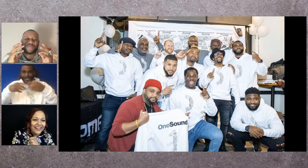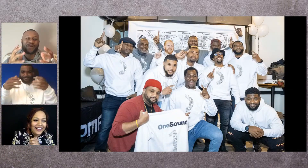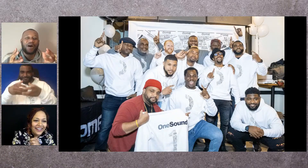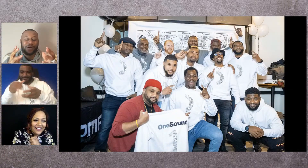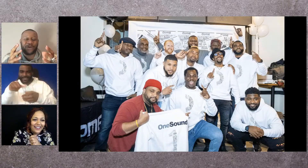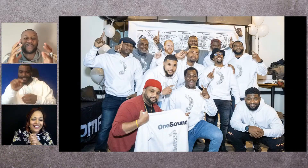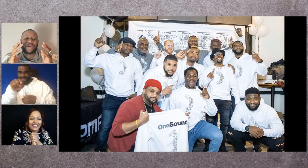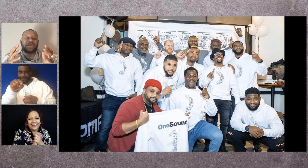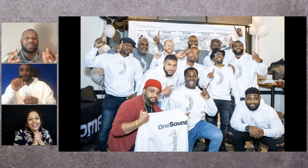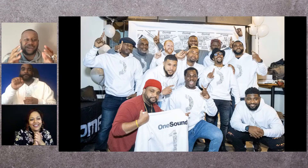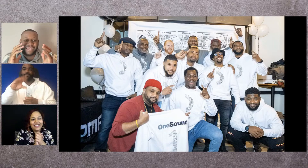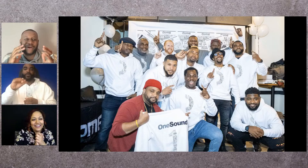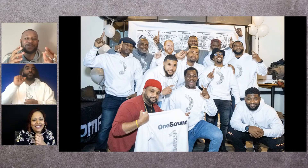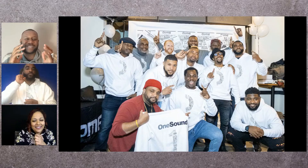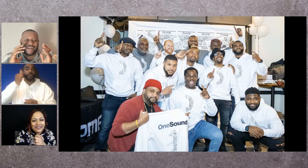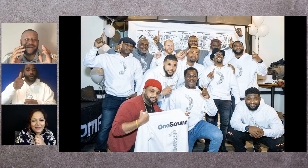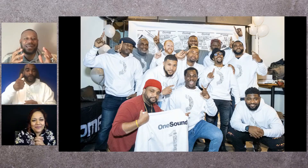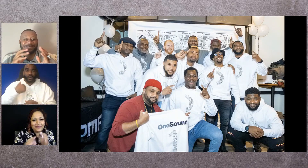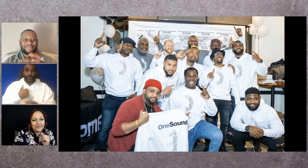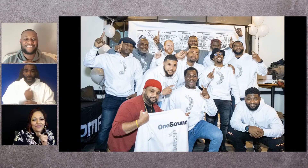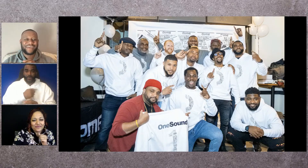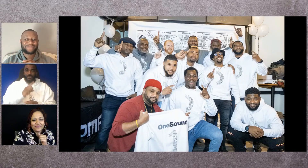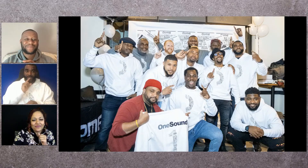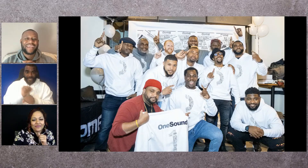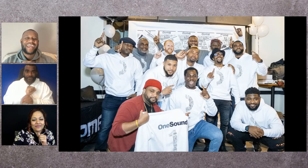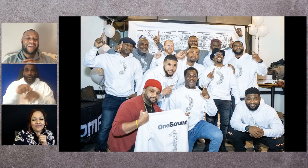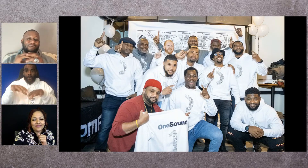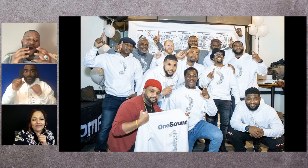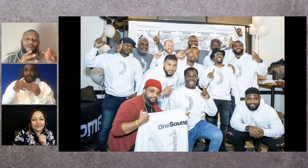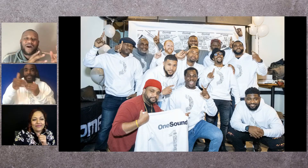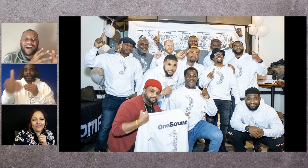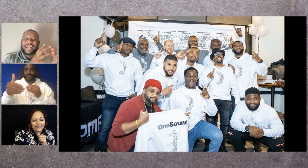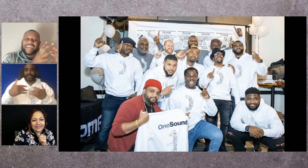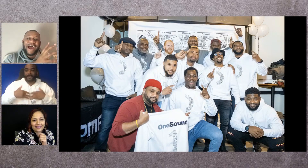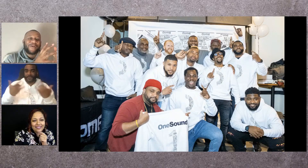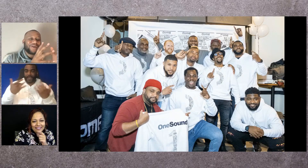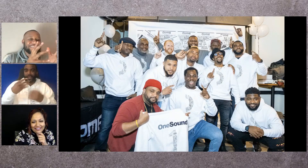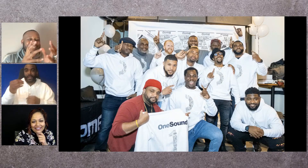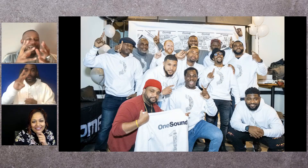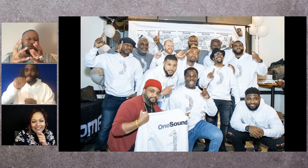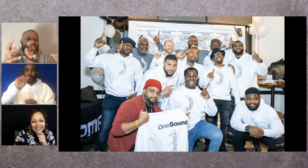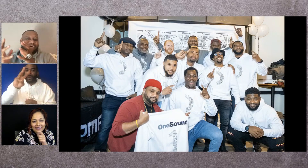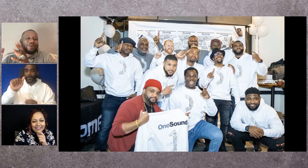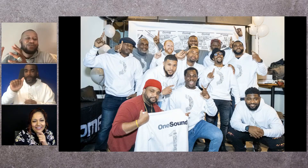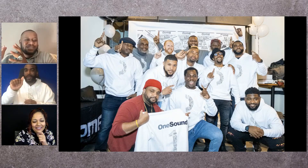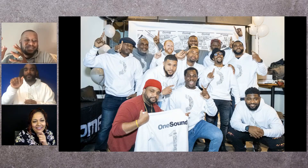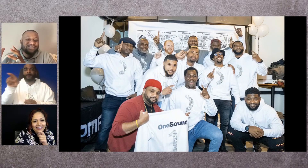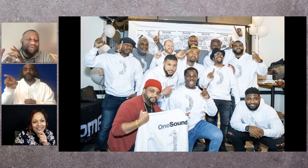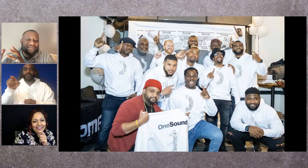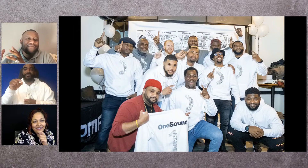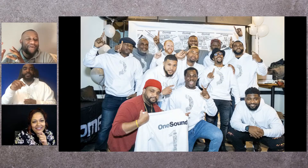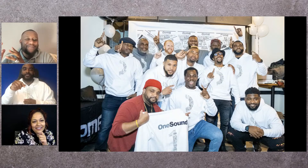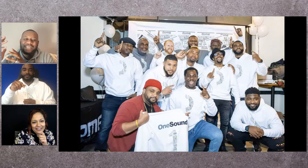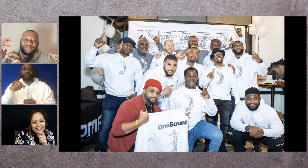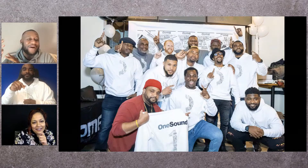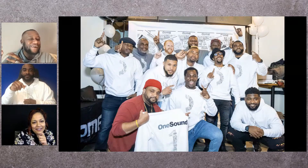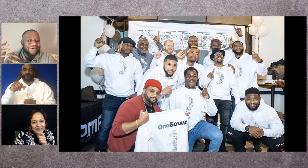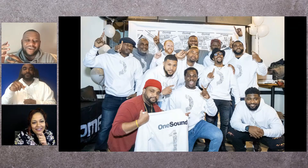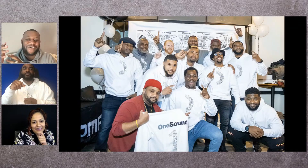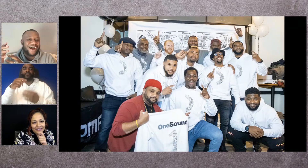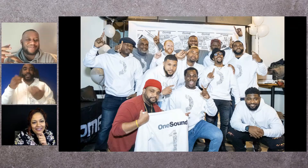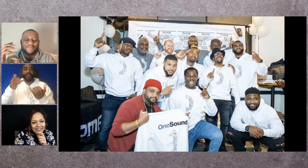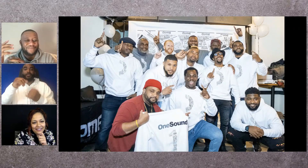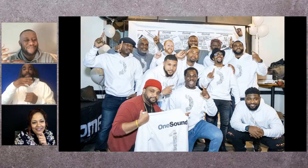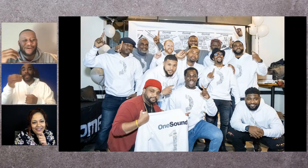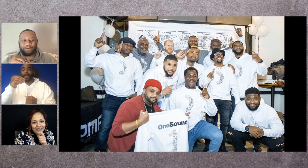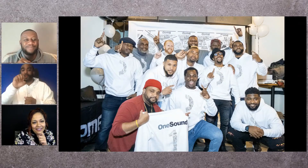So tomorrow, we are literally hosting our next event. And Wawa, now I want to segue right over to Sean Forbes, his partner